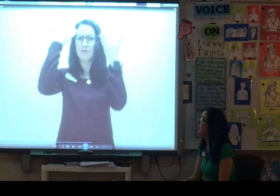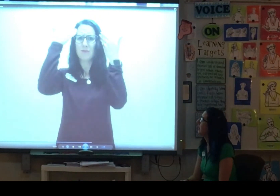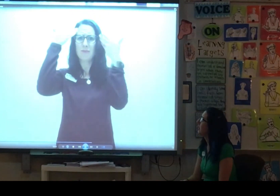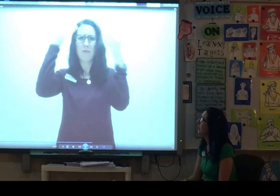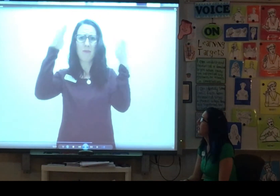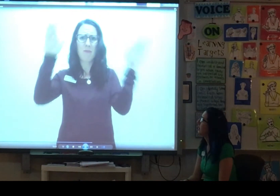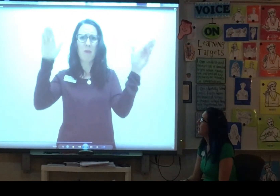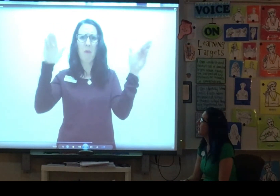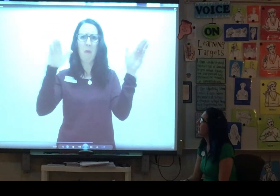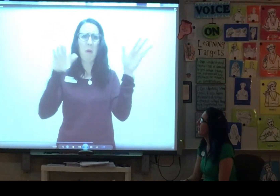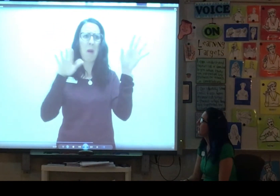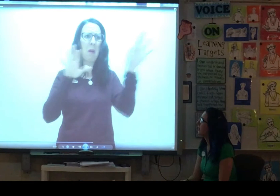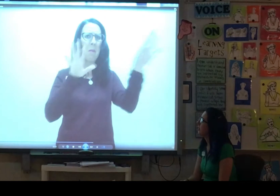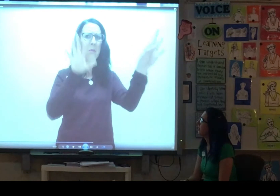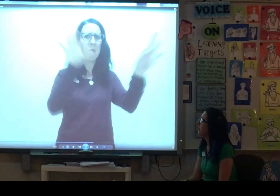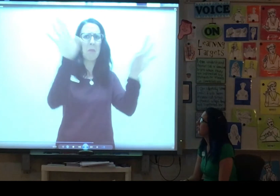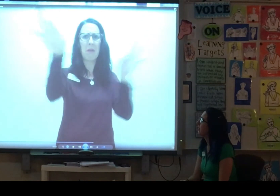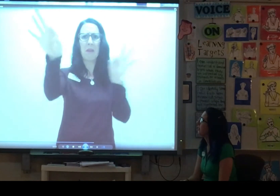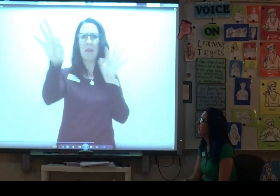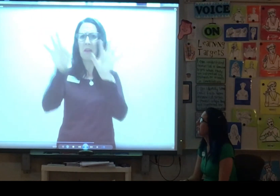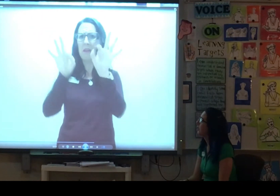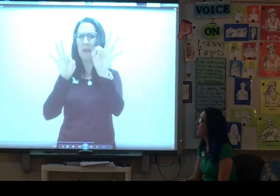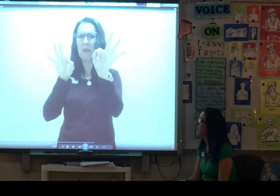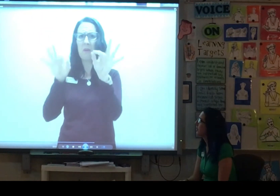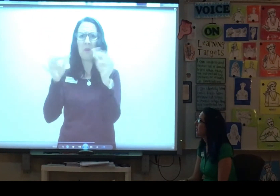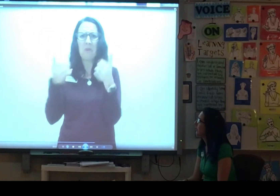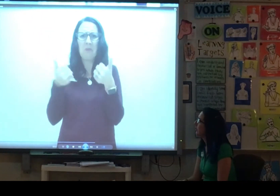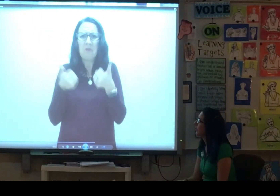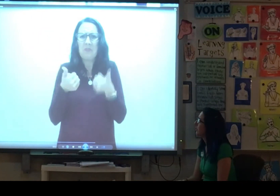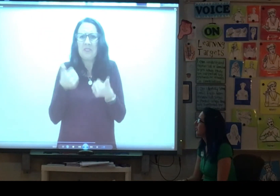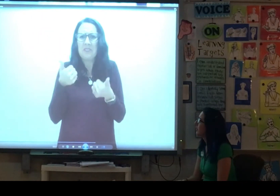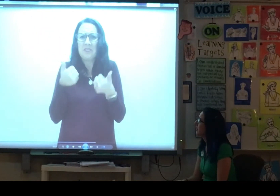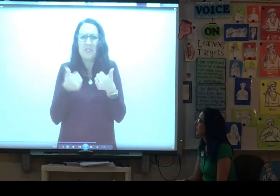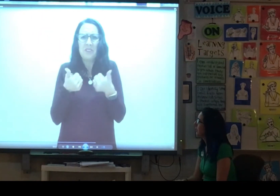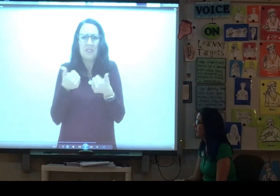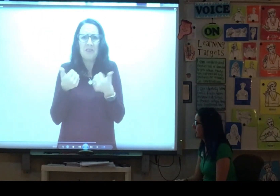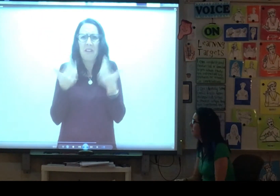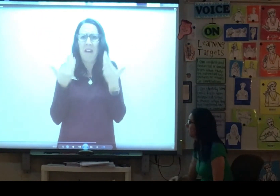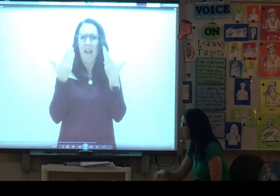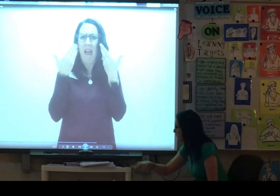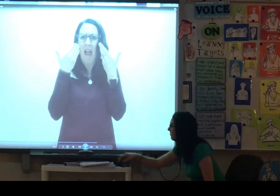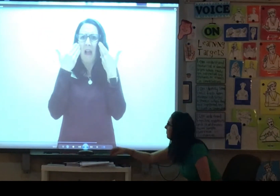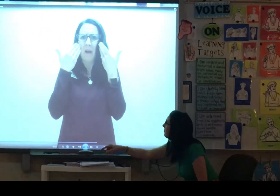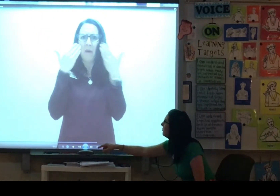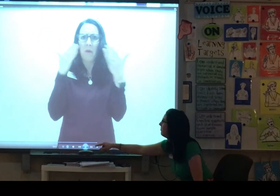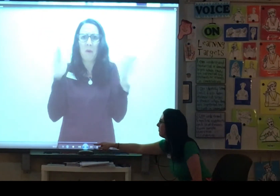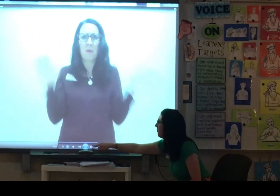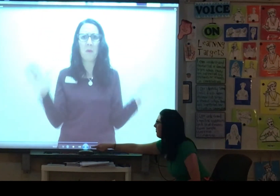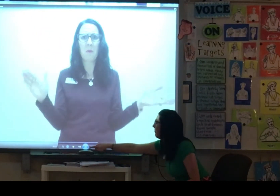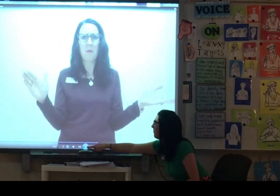I don't know Which. okay. which. I don't know.